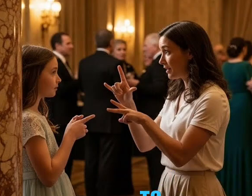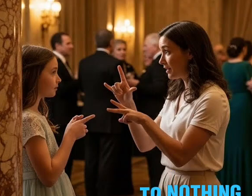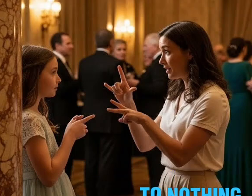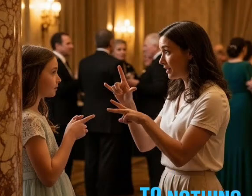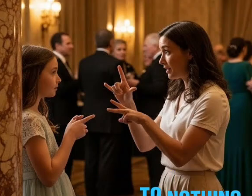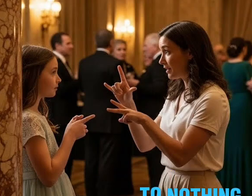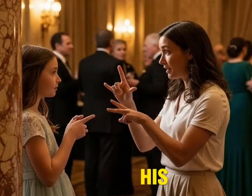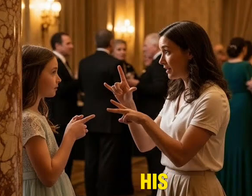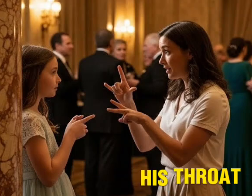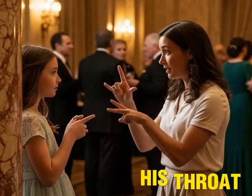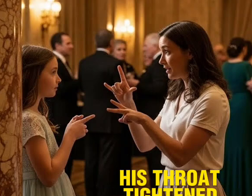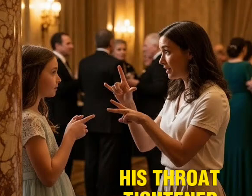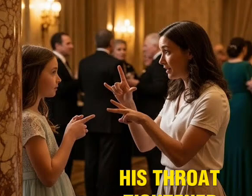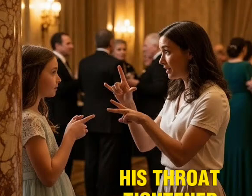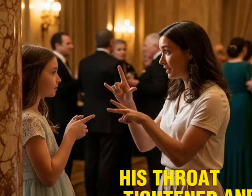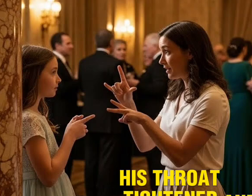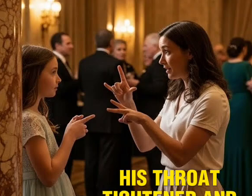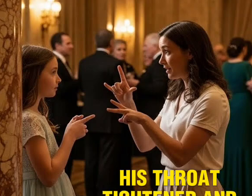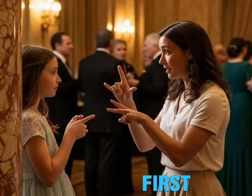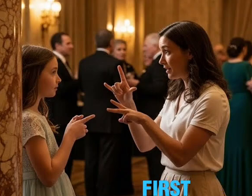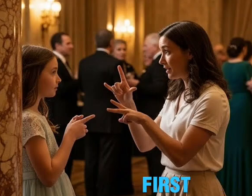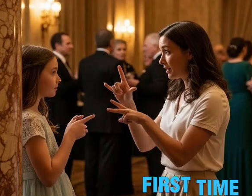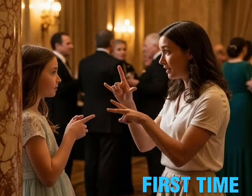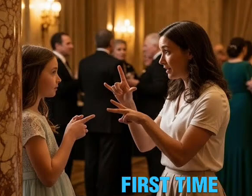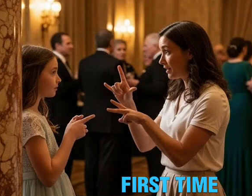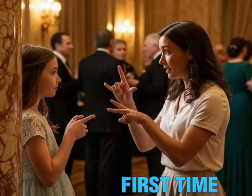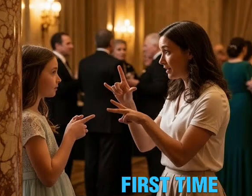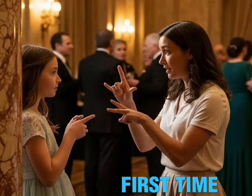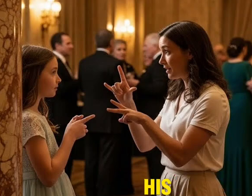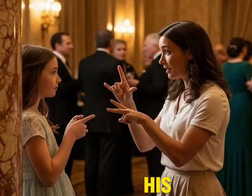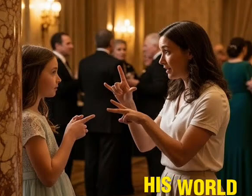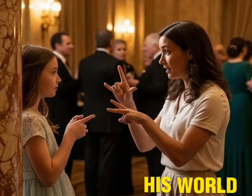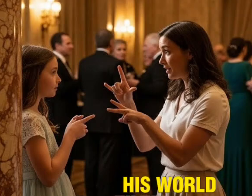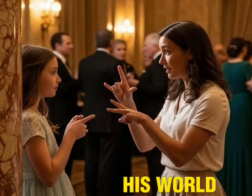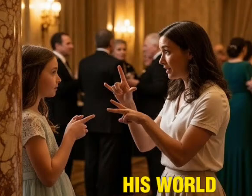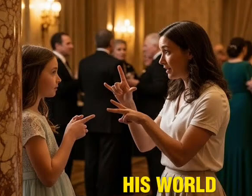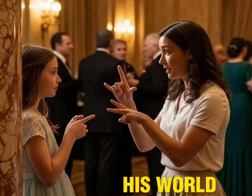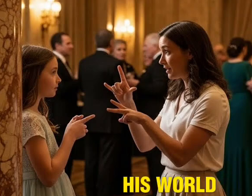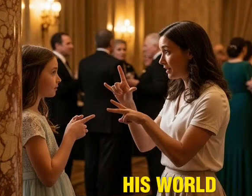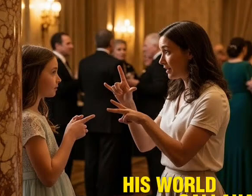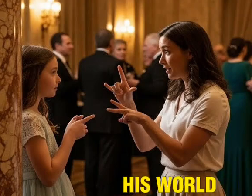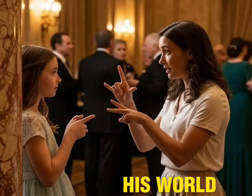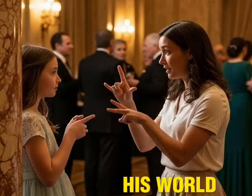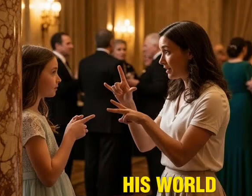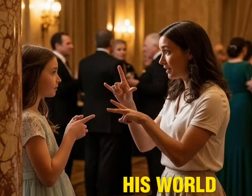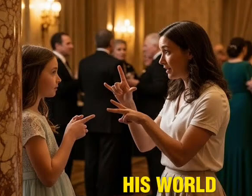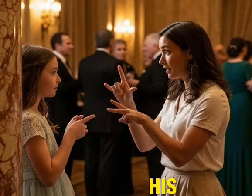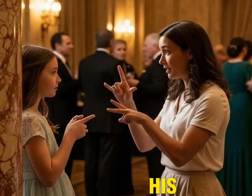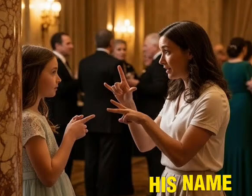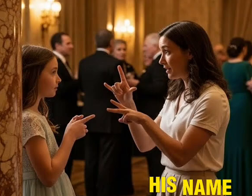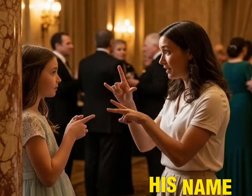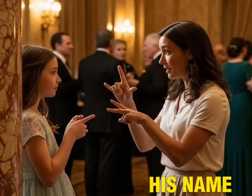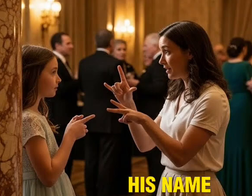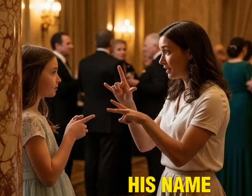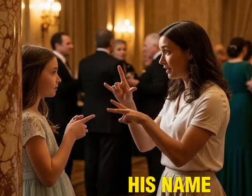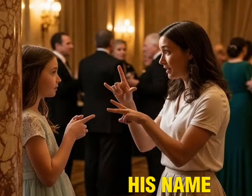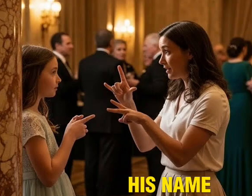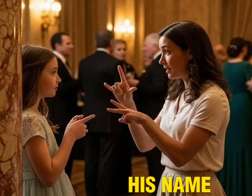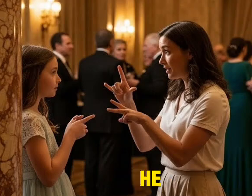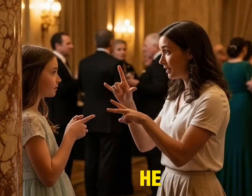nothing. His throat tightened, and for the first time in years, his world tilted. Callahan. His name. And Ethan. He gripped